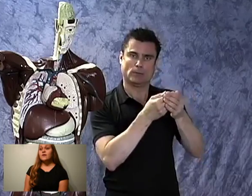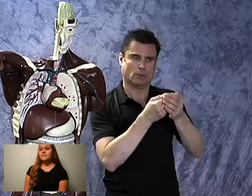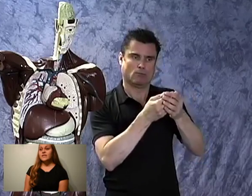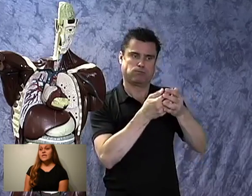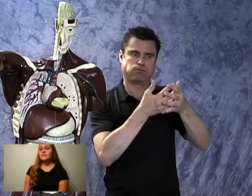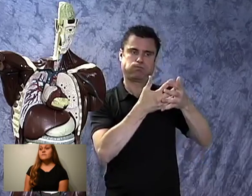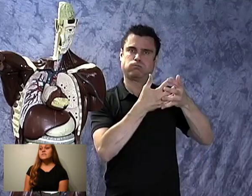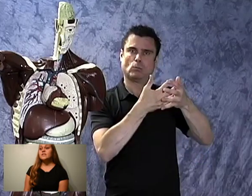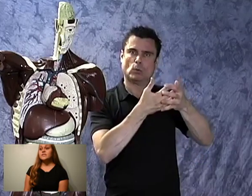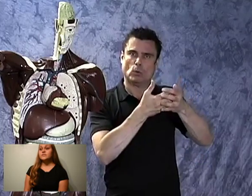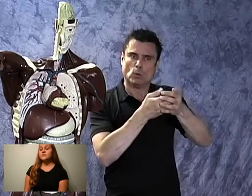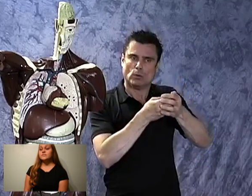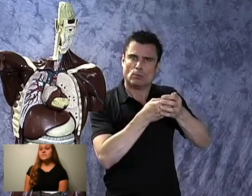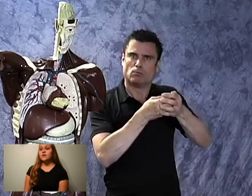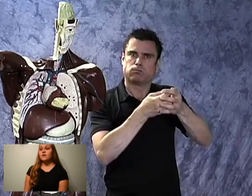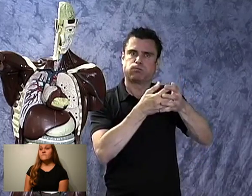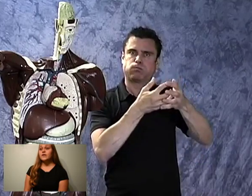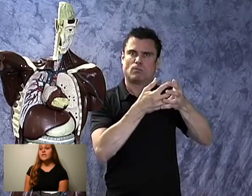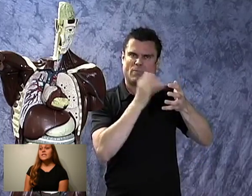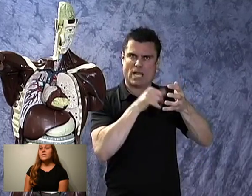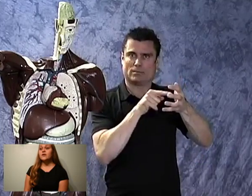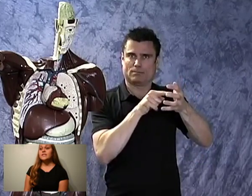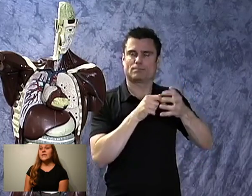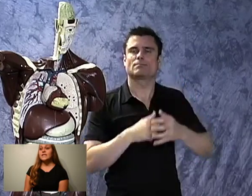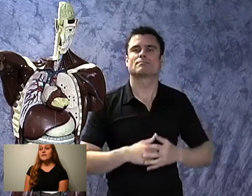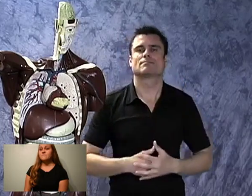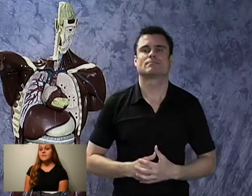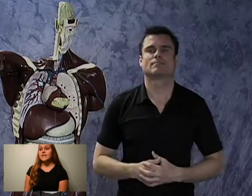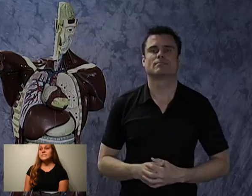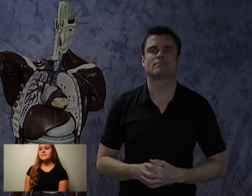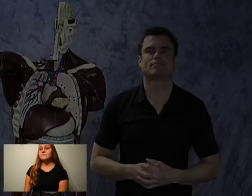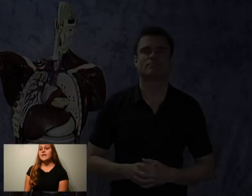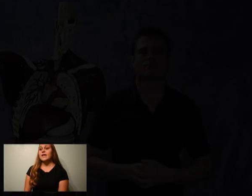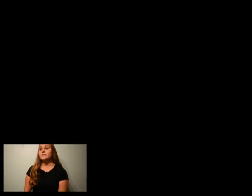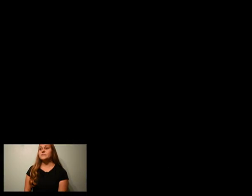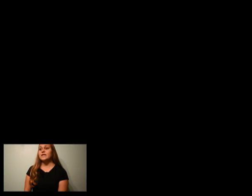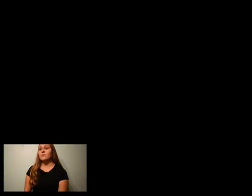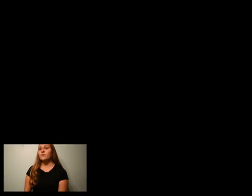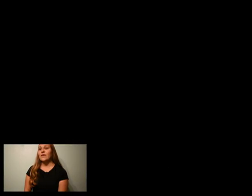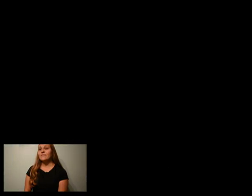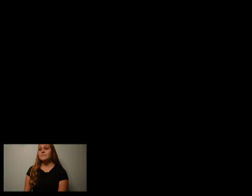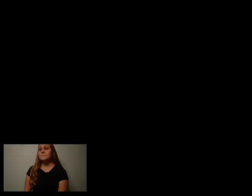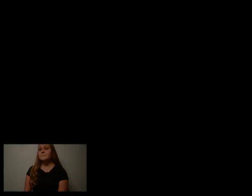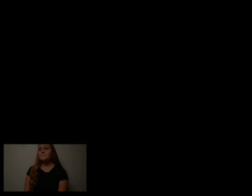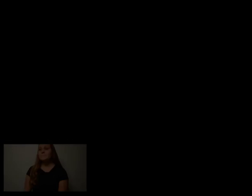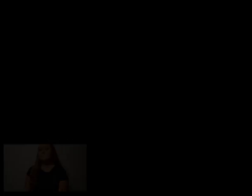Now when you're healthy, those clusters are very clear and they can inflate and deflate as you take a breath.